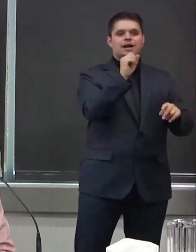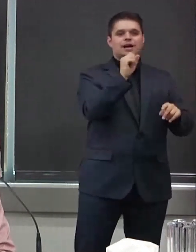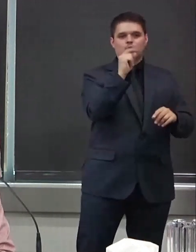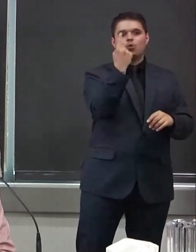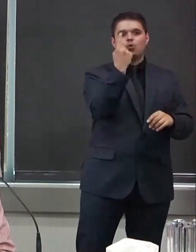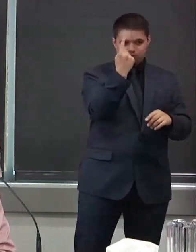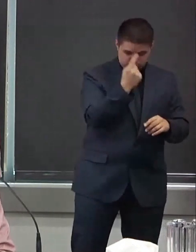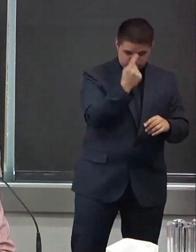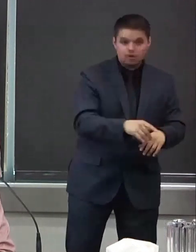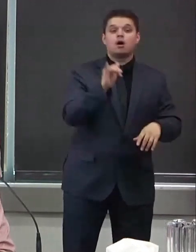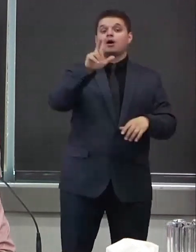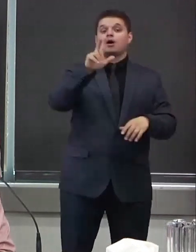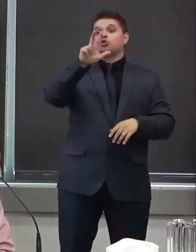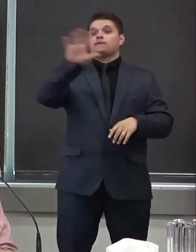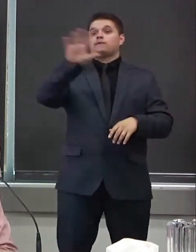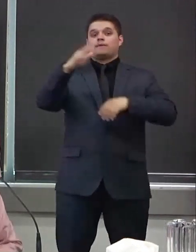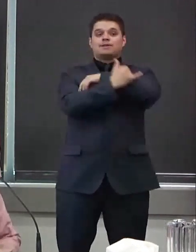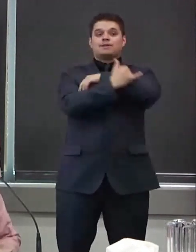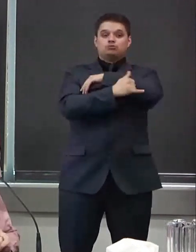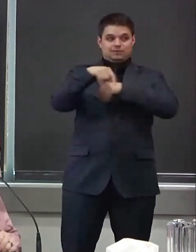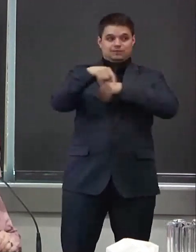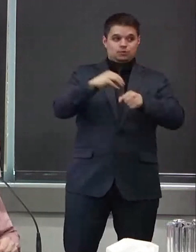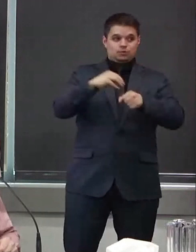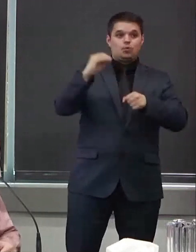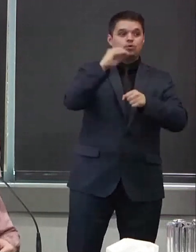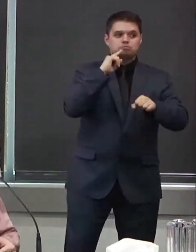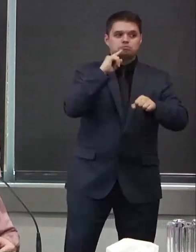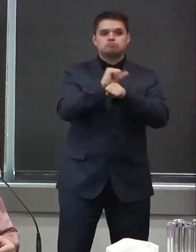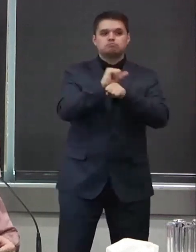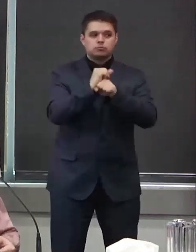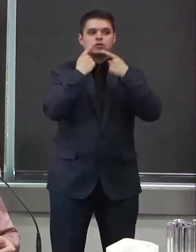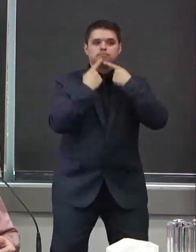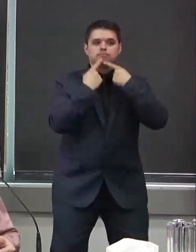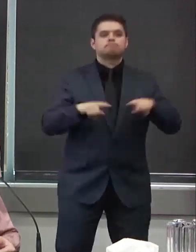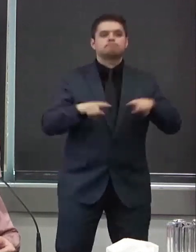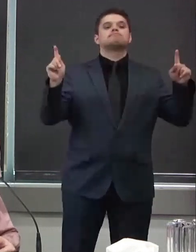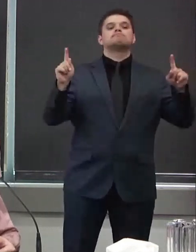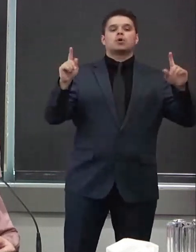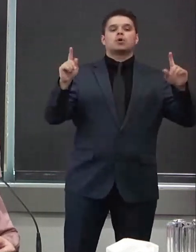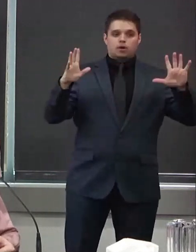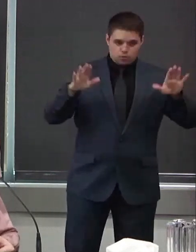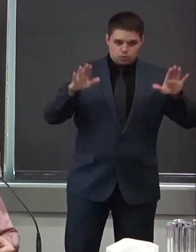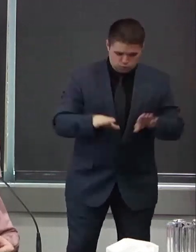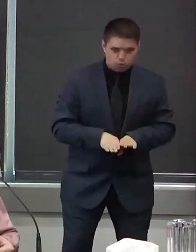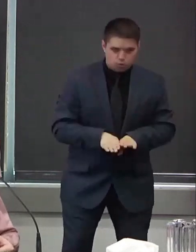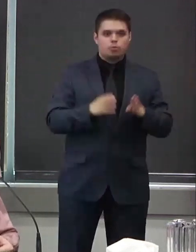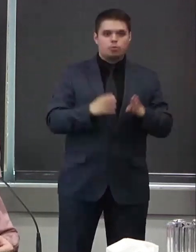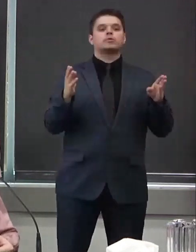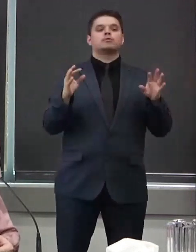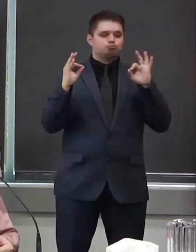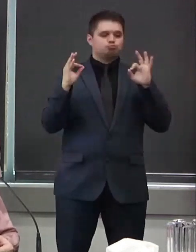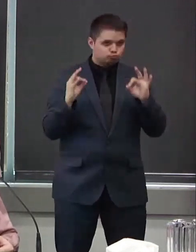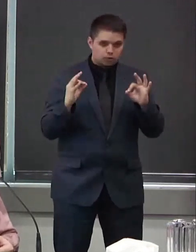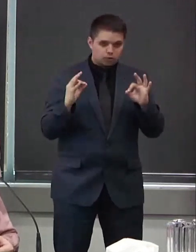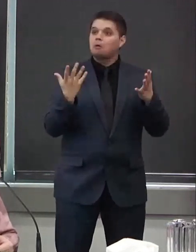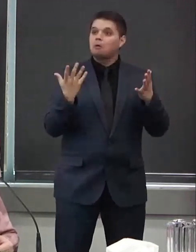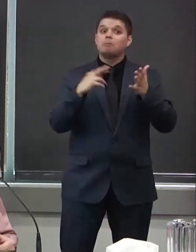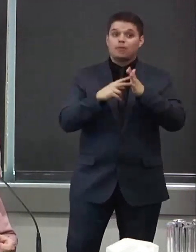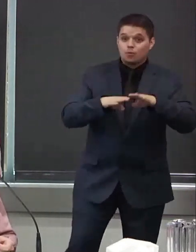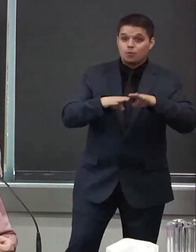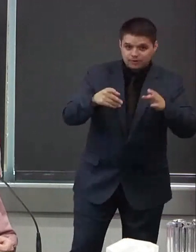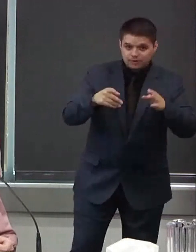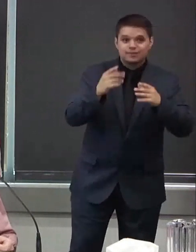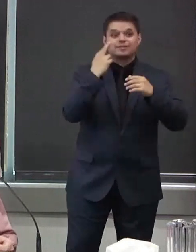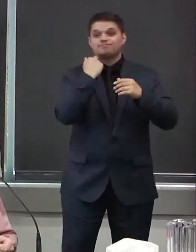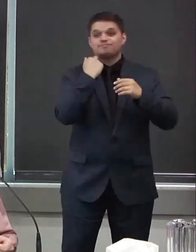allowed the residents to return to some degree of normal activity, such as getting a haircut, going to a restaurant, working out in a